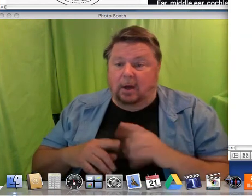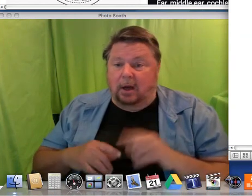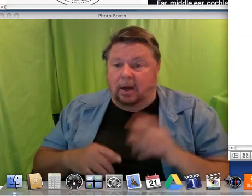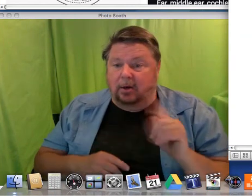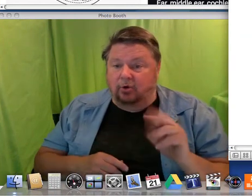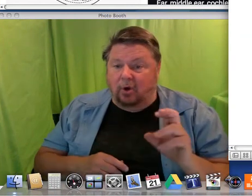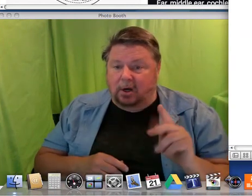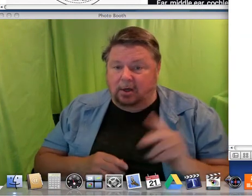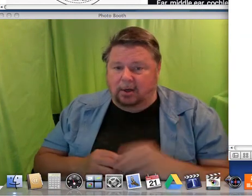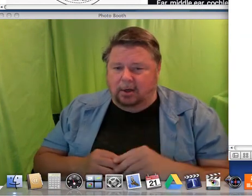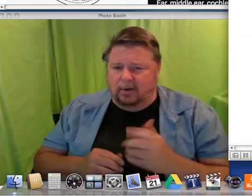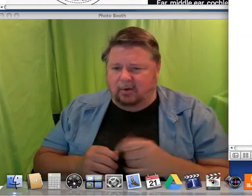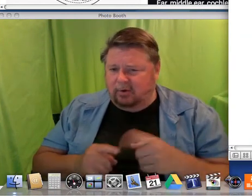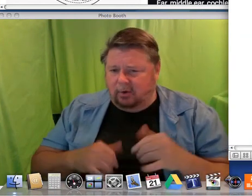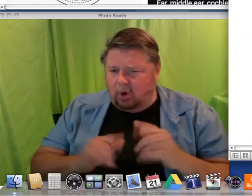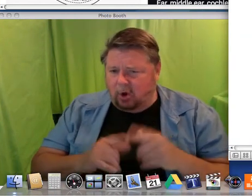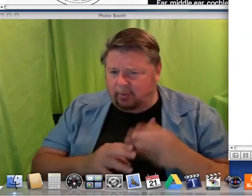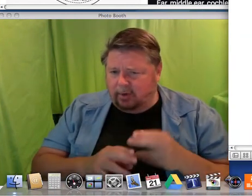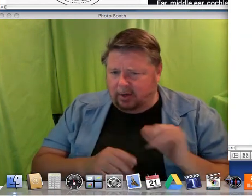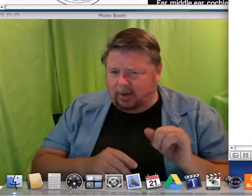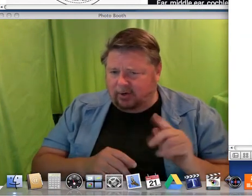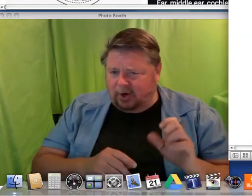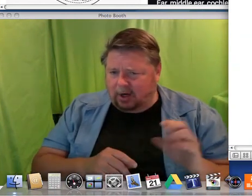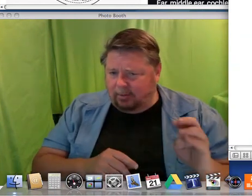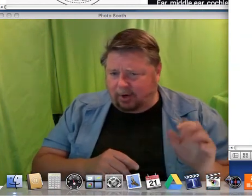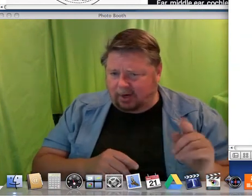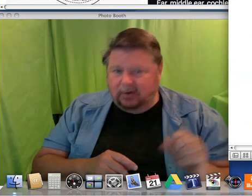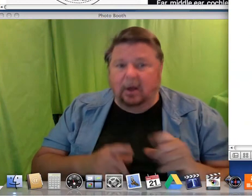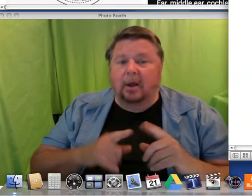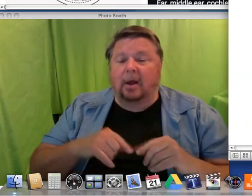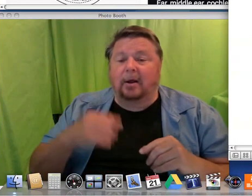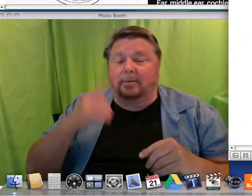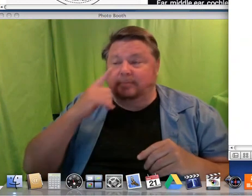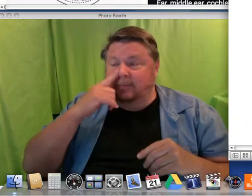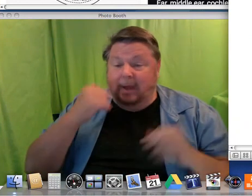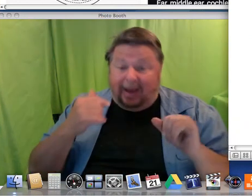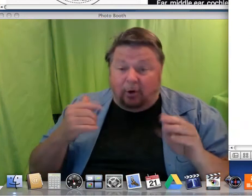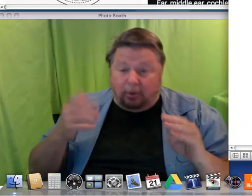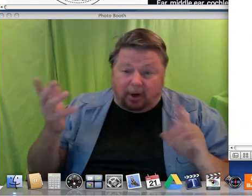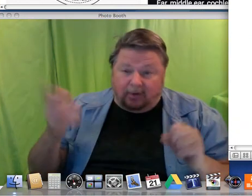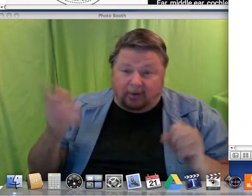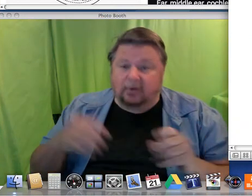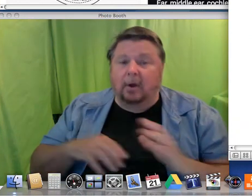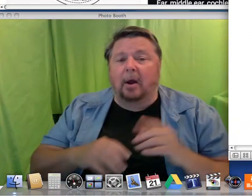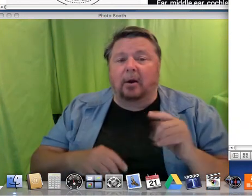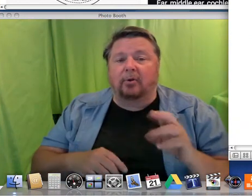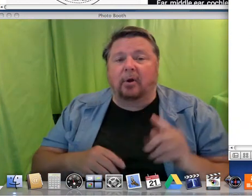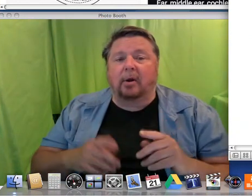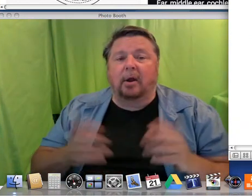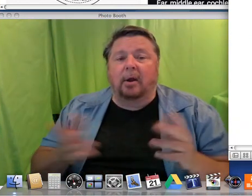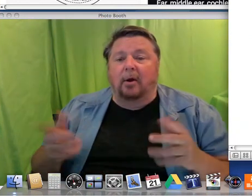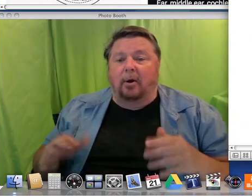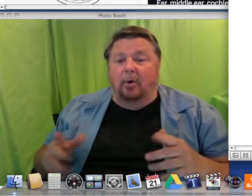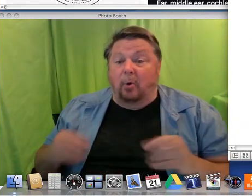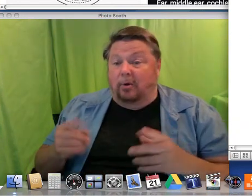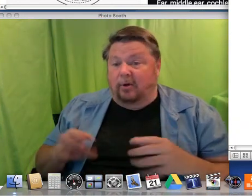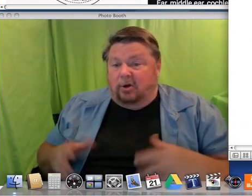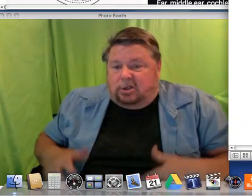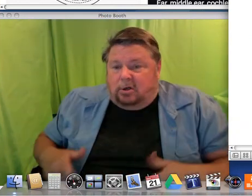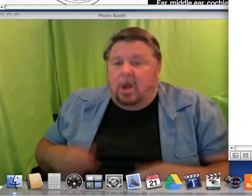on a truck. They must still call them Jake brakes. Air brakes on a truck.